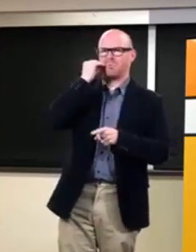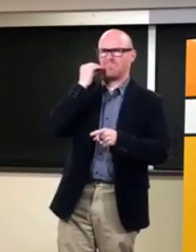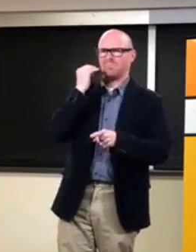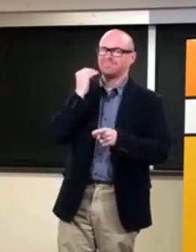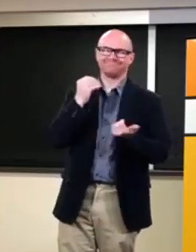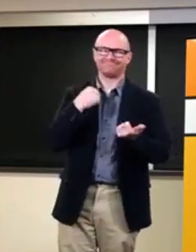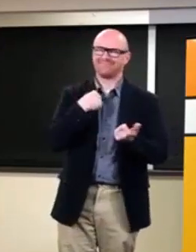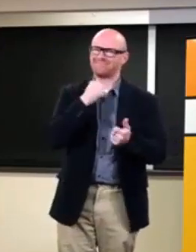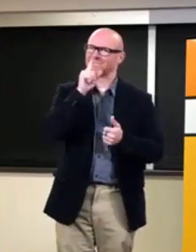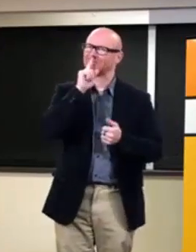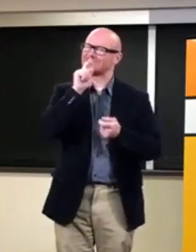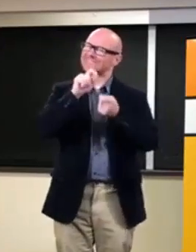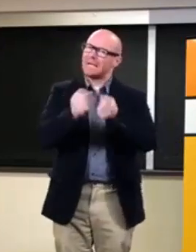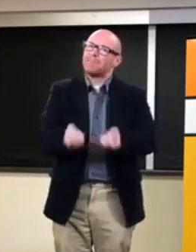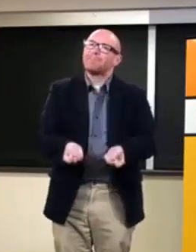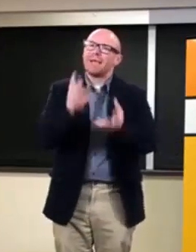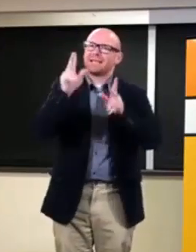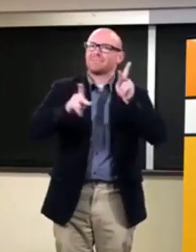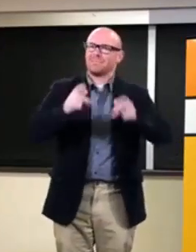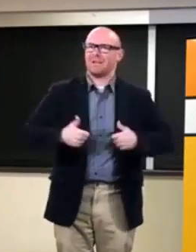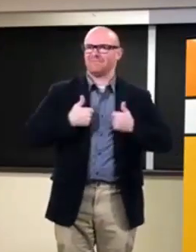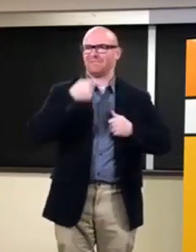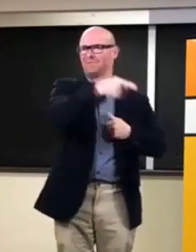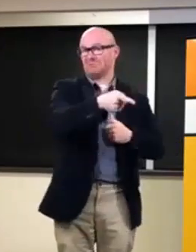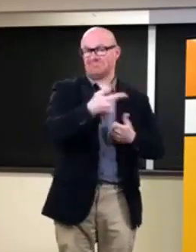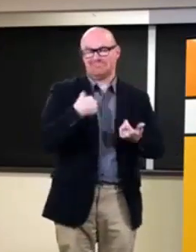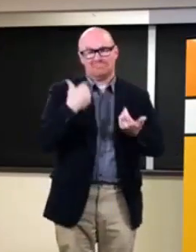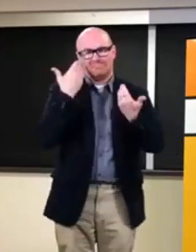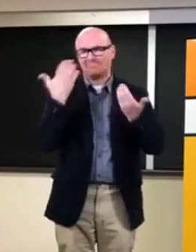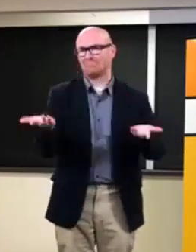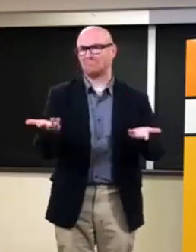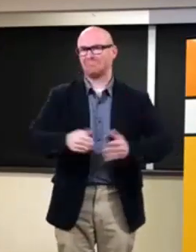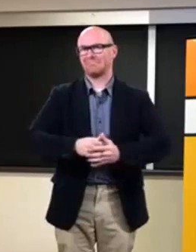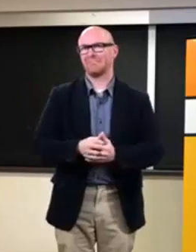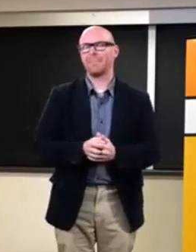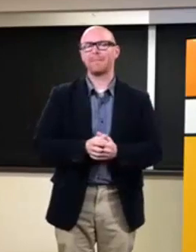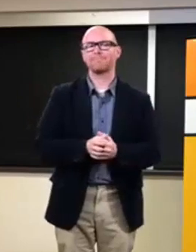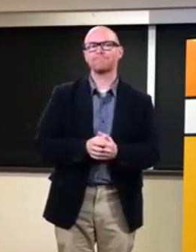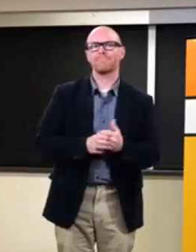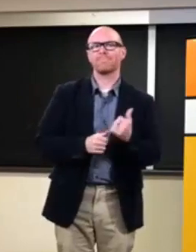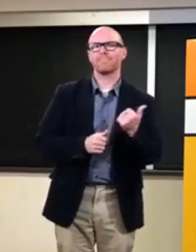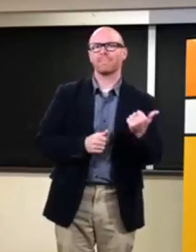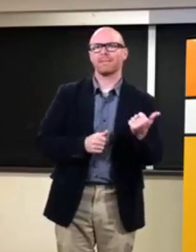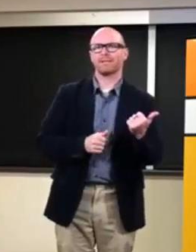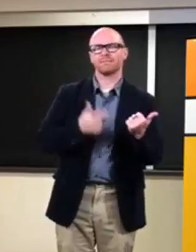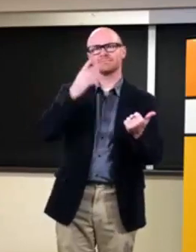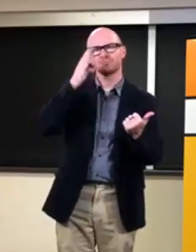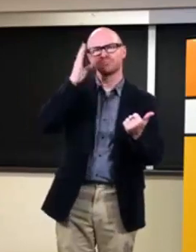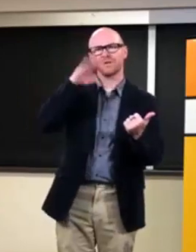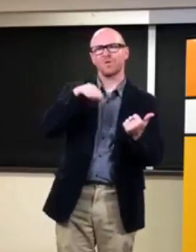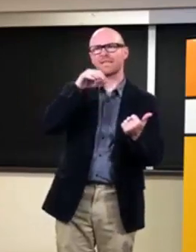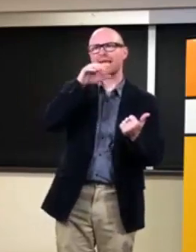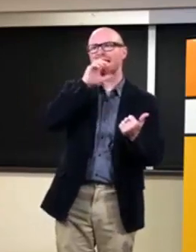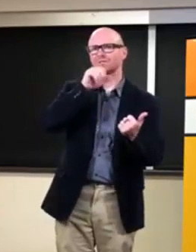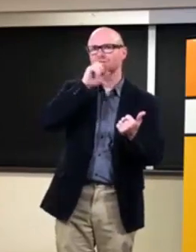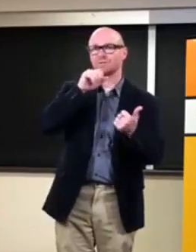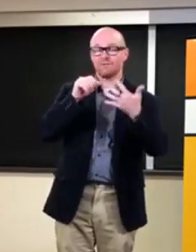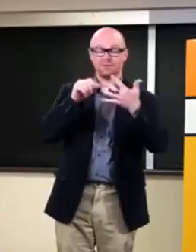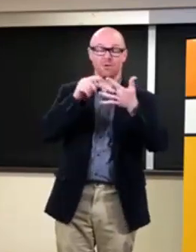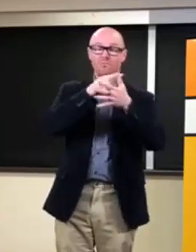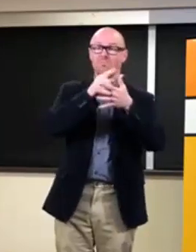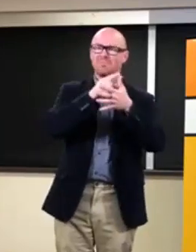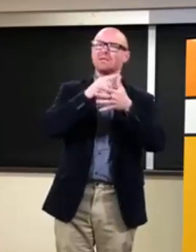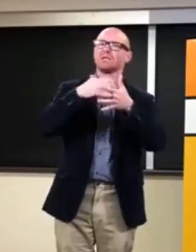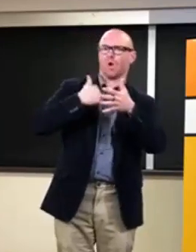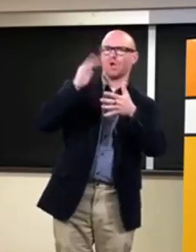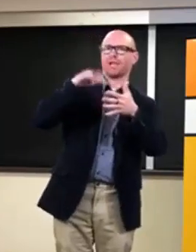not sure right now how many people live in that particular nursing home in Utah County. Can you give us the ages of the 4 other deaths? Yep.